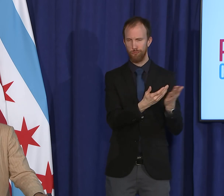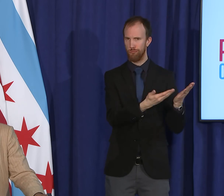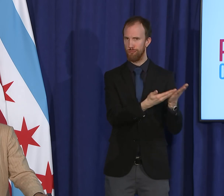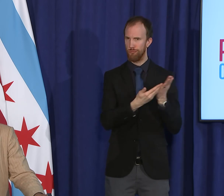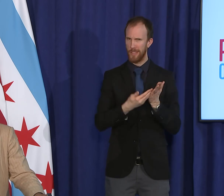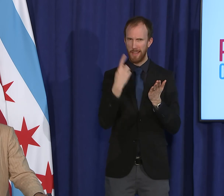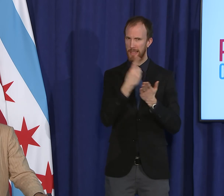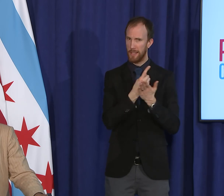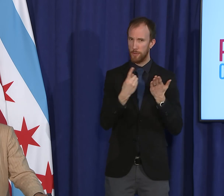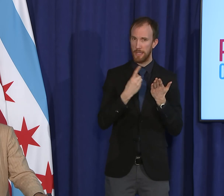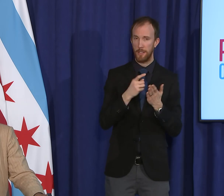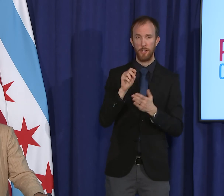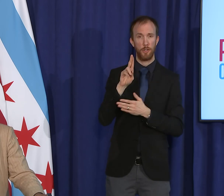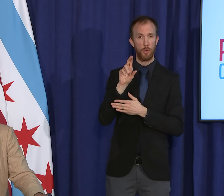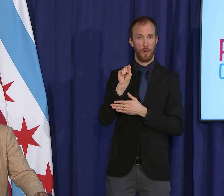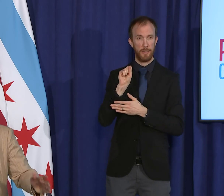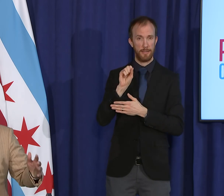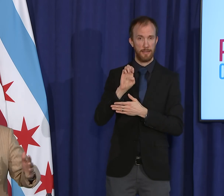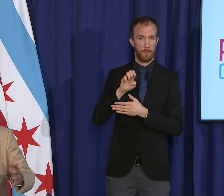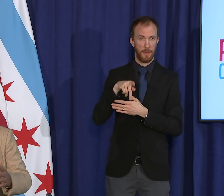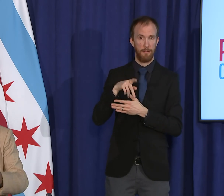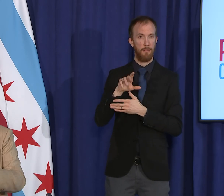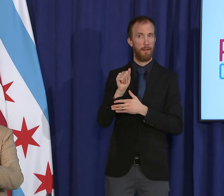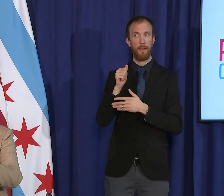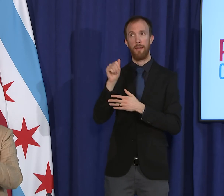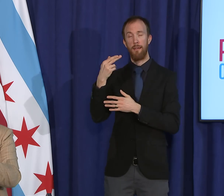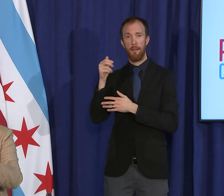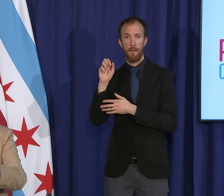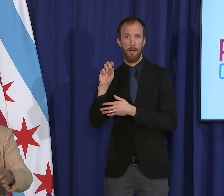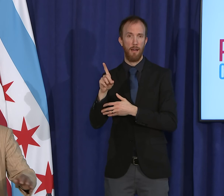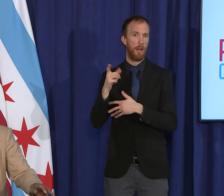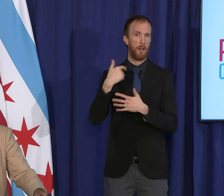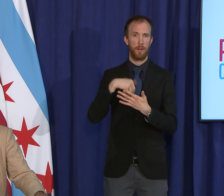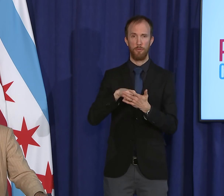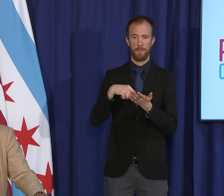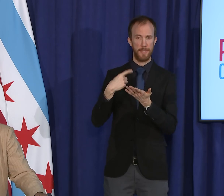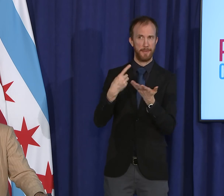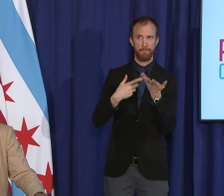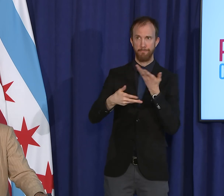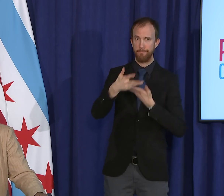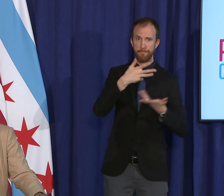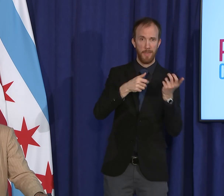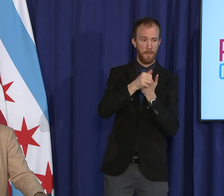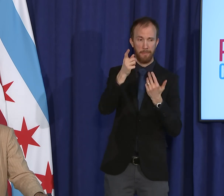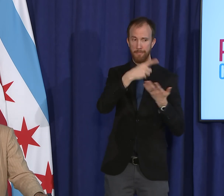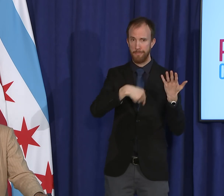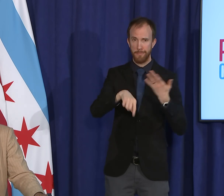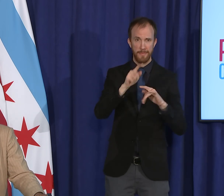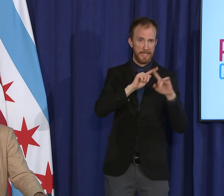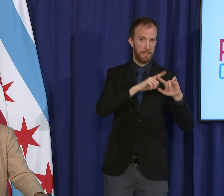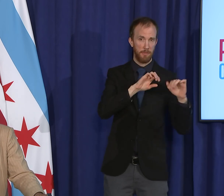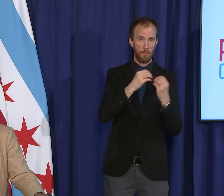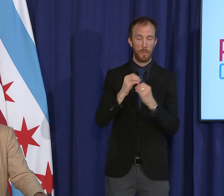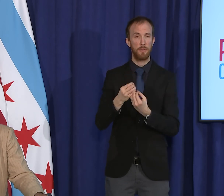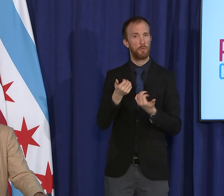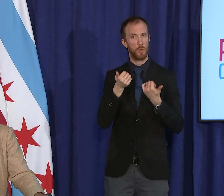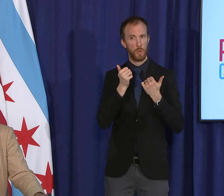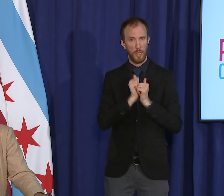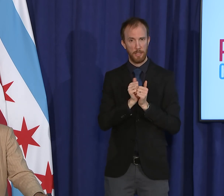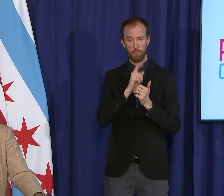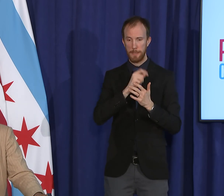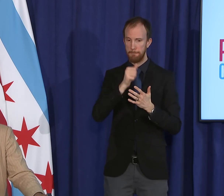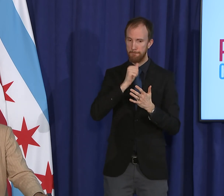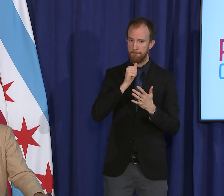EPA, also with HUD. So we're trying to make our way through this process, recognizing that there's a lot